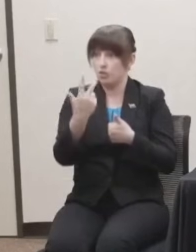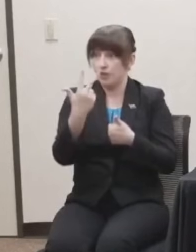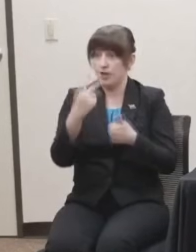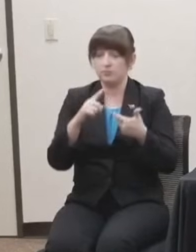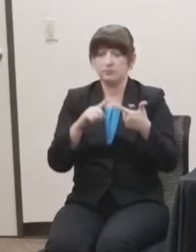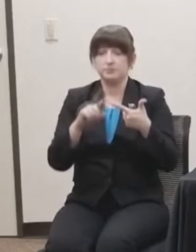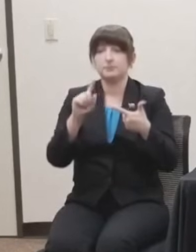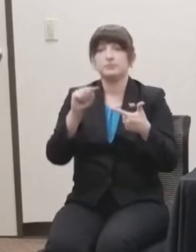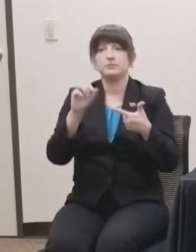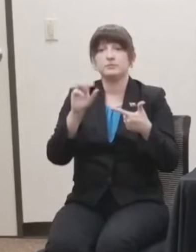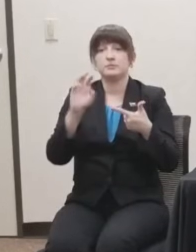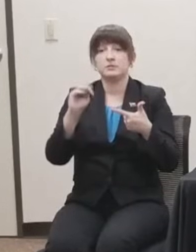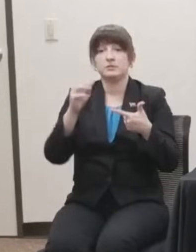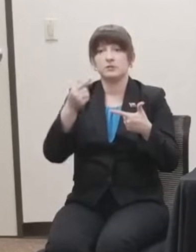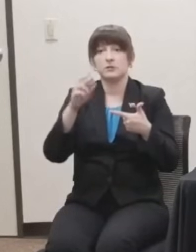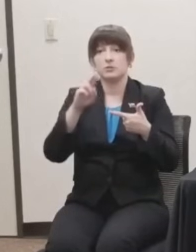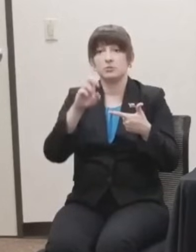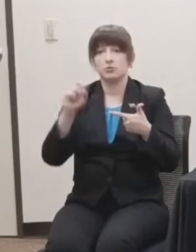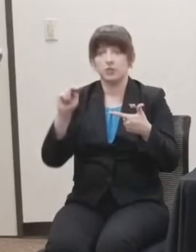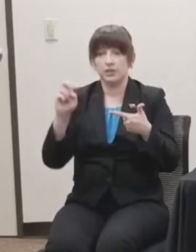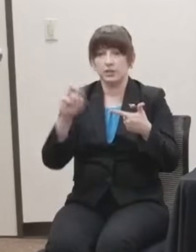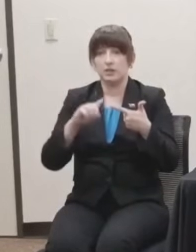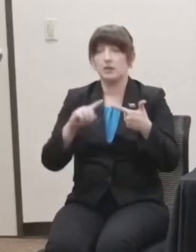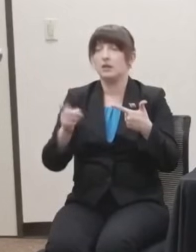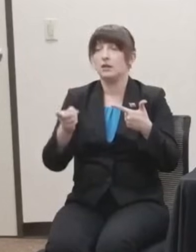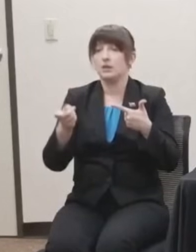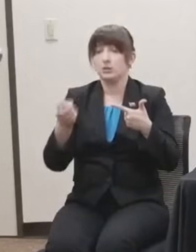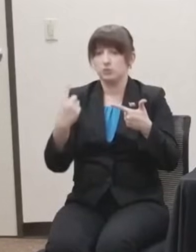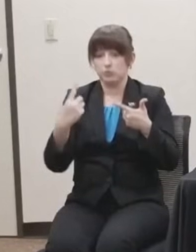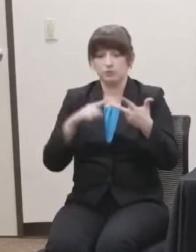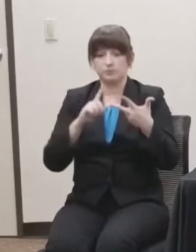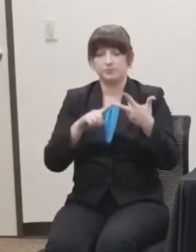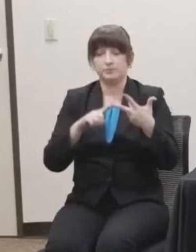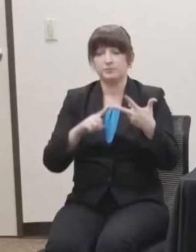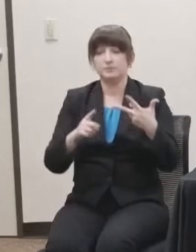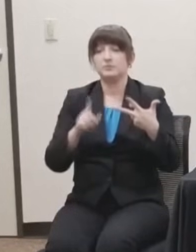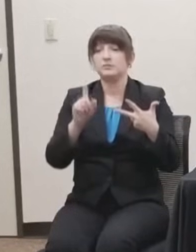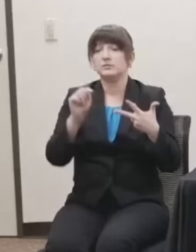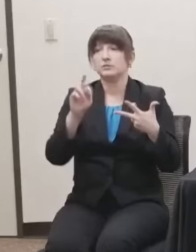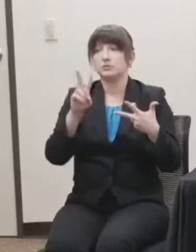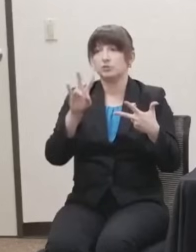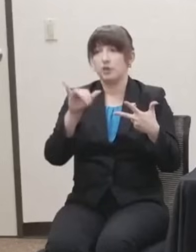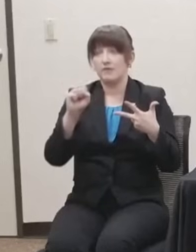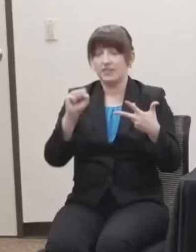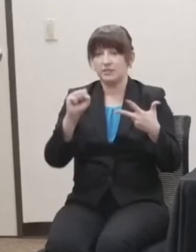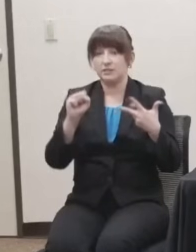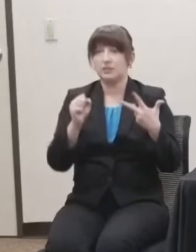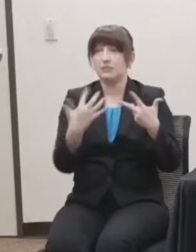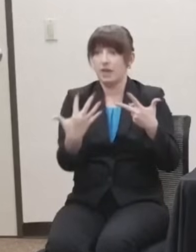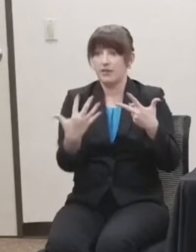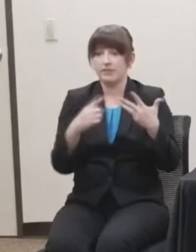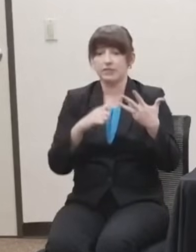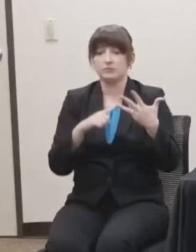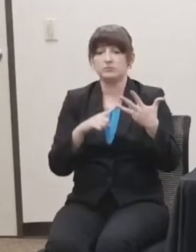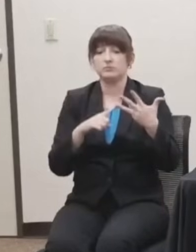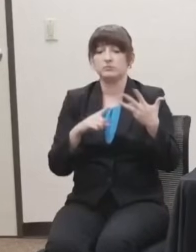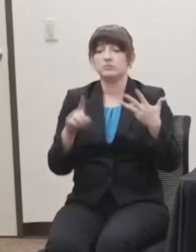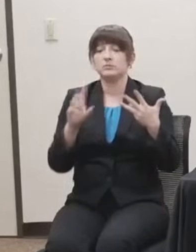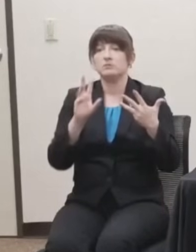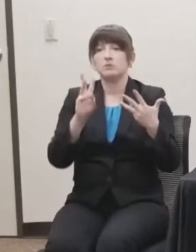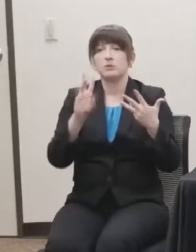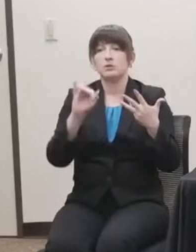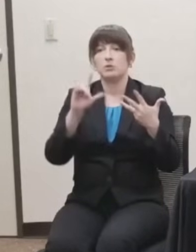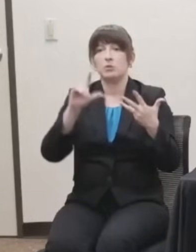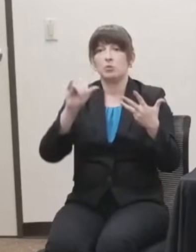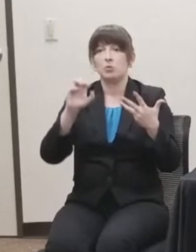in Tom Green County, 5 in Travis County, and 1 in Williamson County. And again, those numbers are a few hours old. Those numbers could go up, but